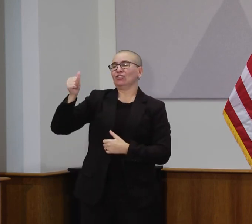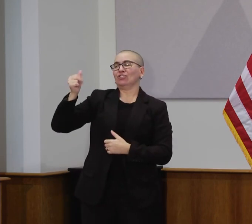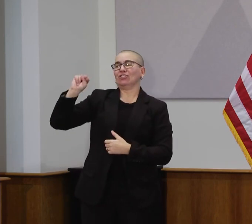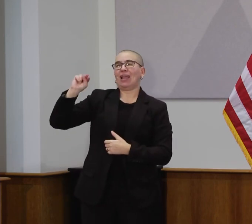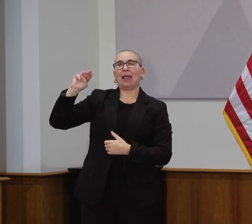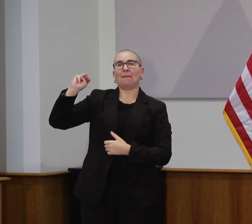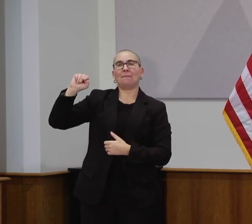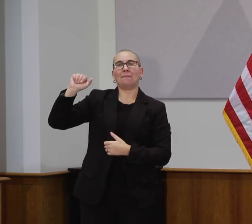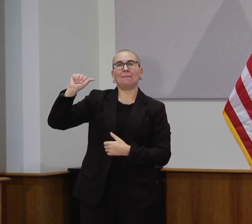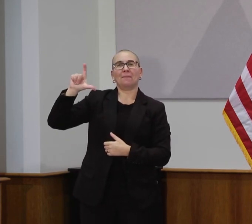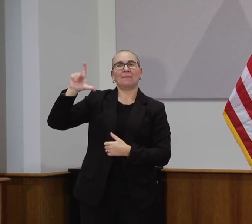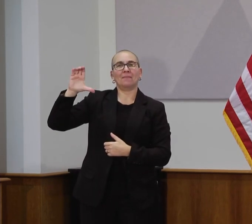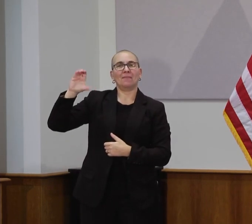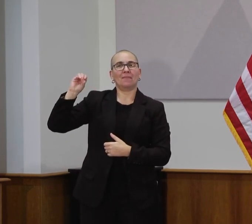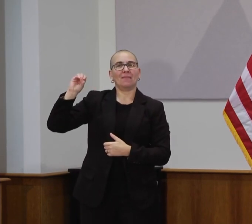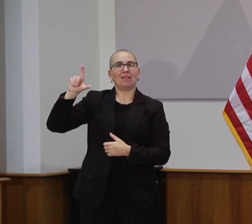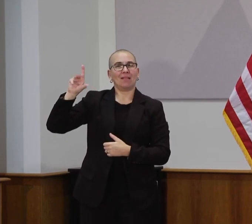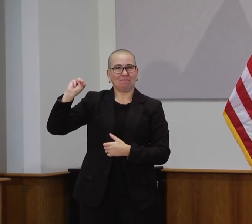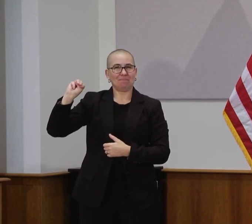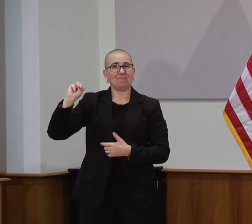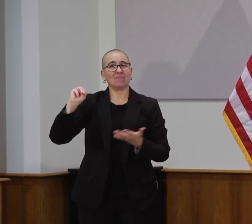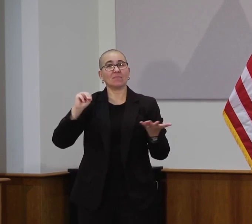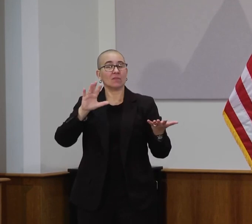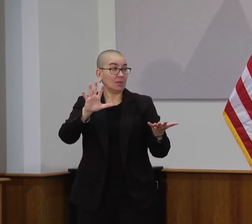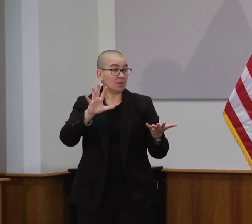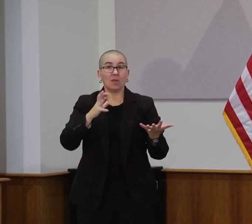then what I really want to say is,